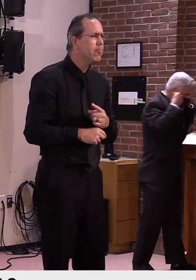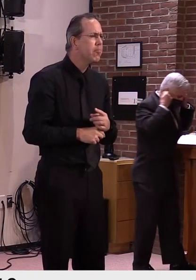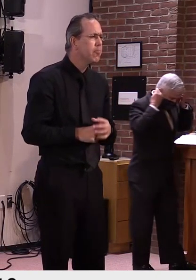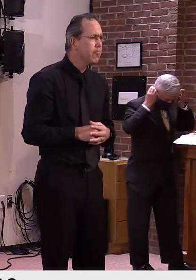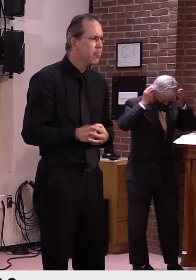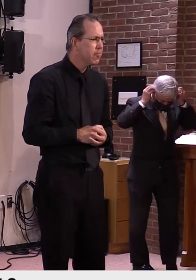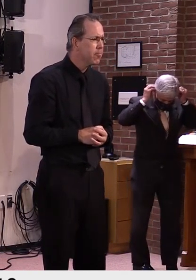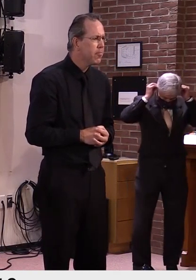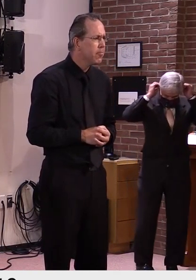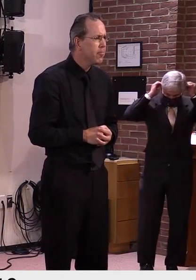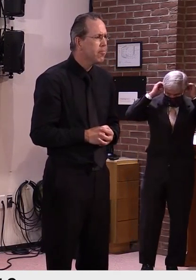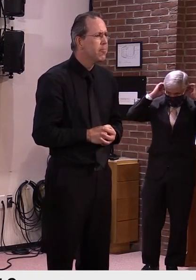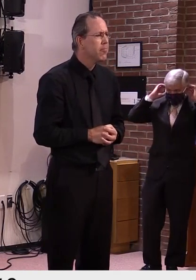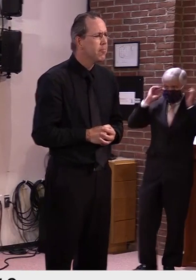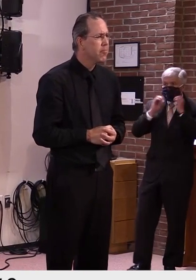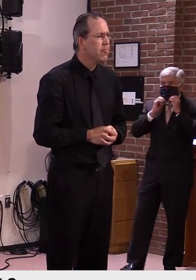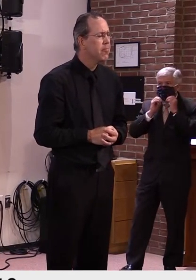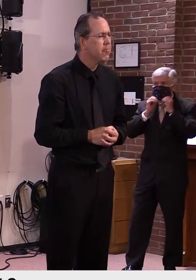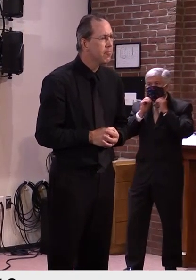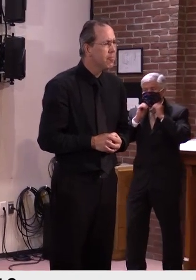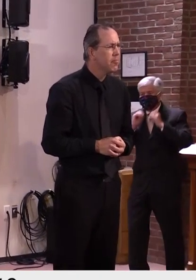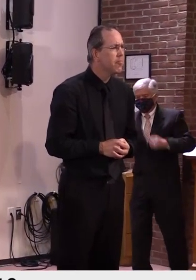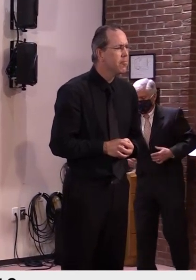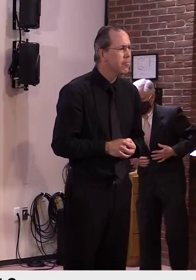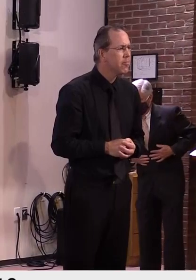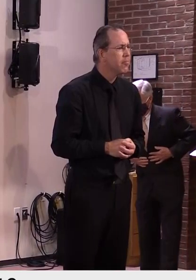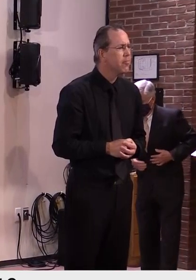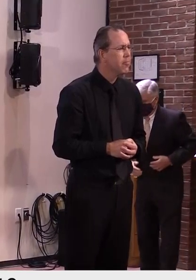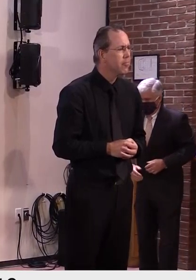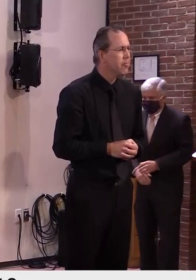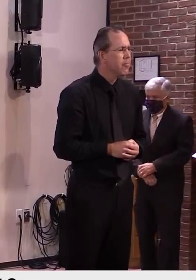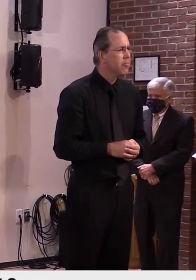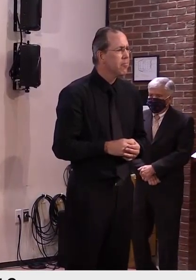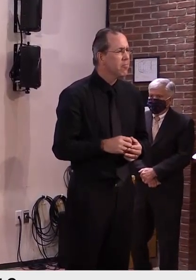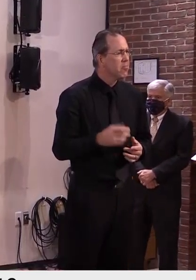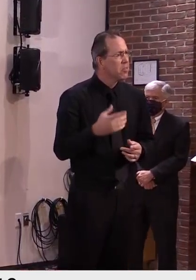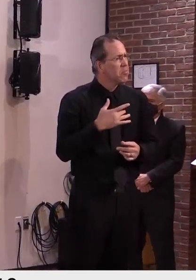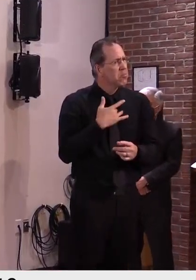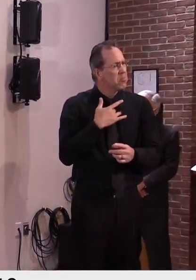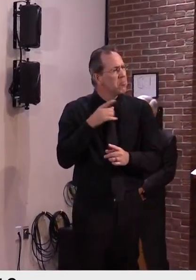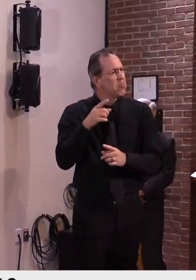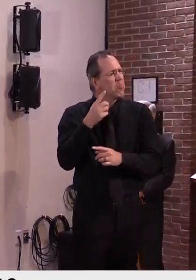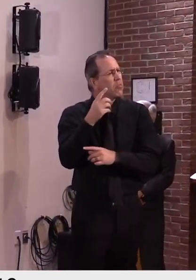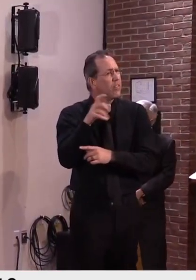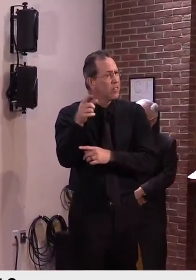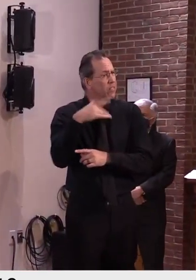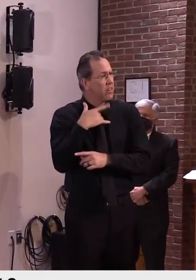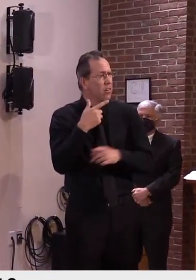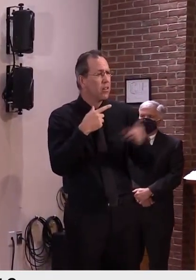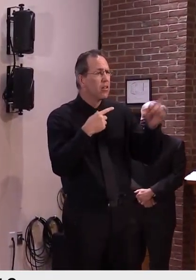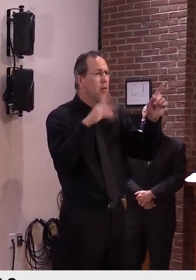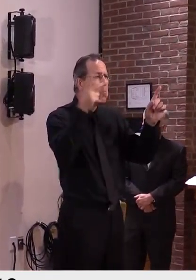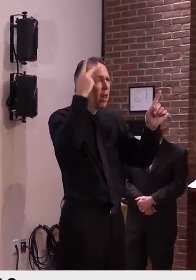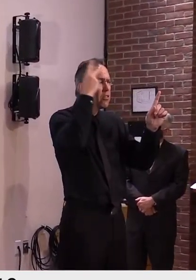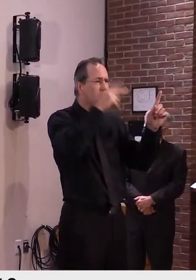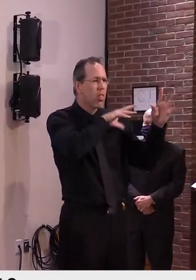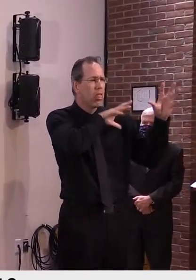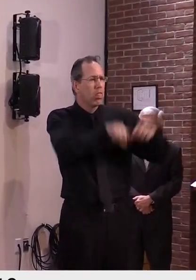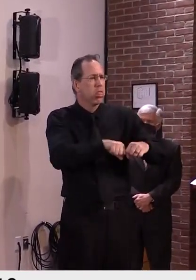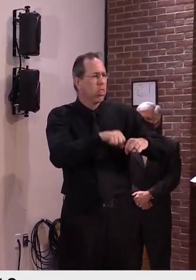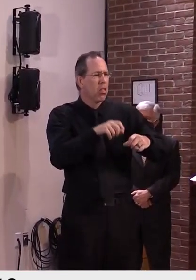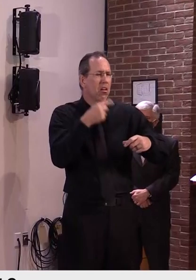there? And separately, have you registered your concern specifically about the removal of the airborne